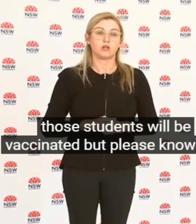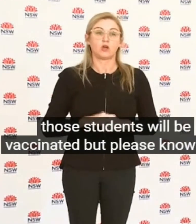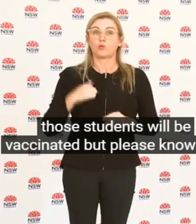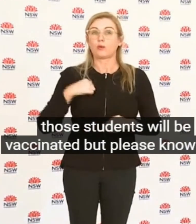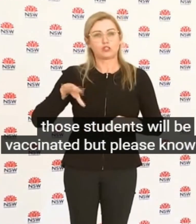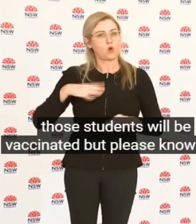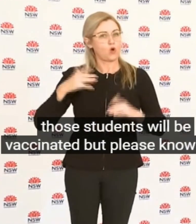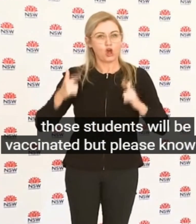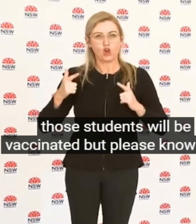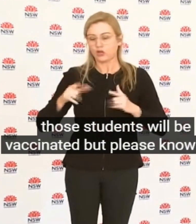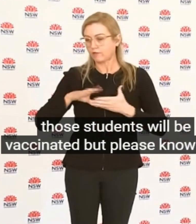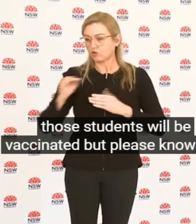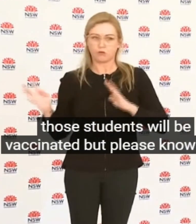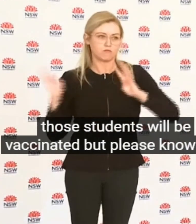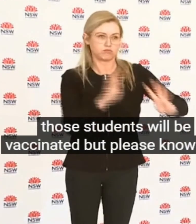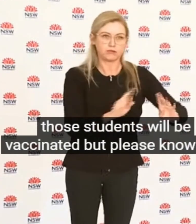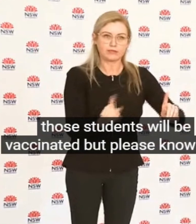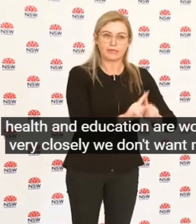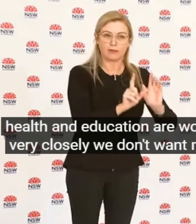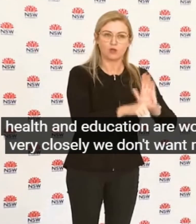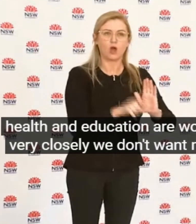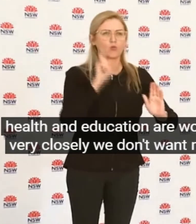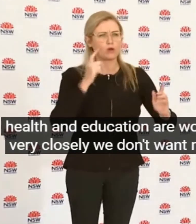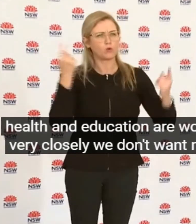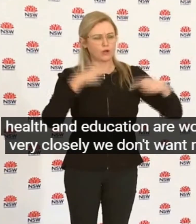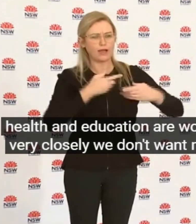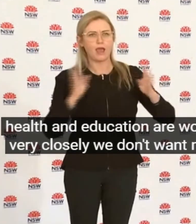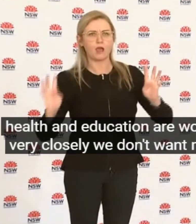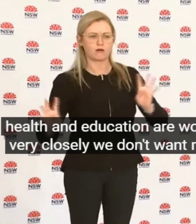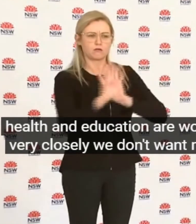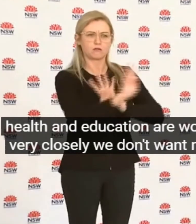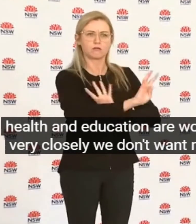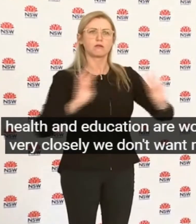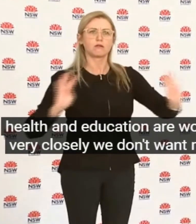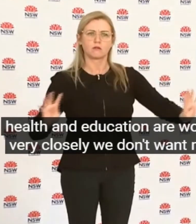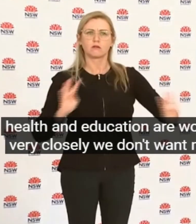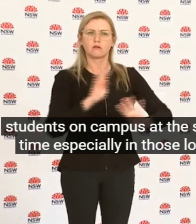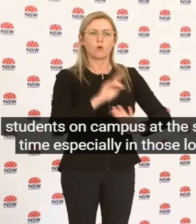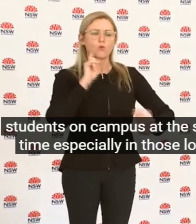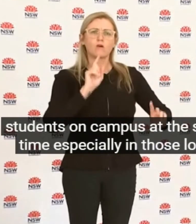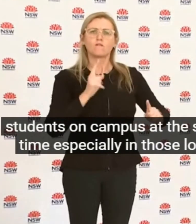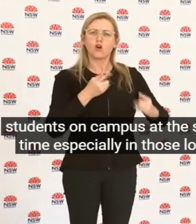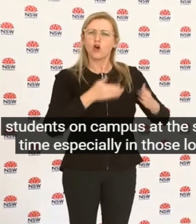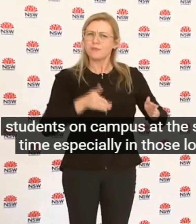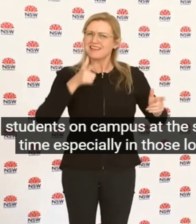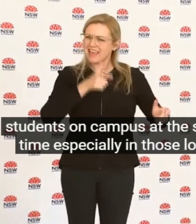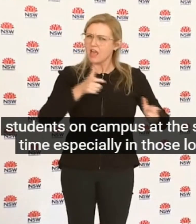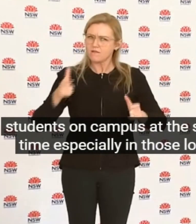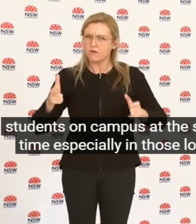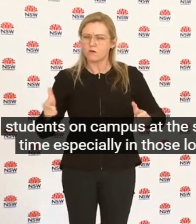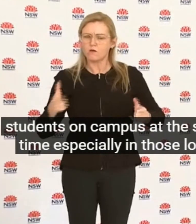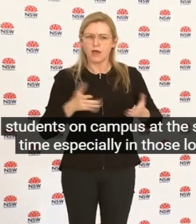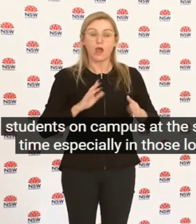time, especially in those 8 local government areas. So we'll proceed on a very conservative, cautious approach, but our goal and our